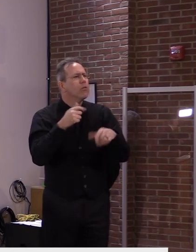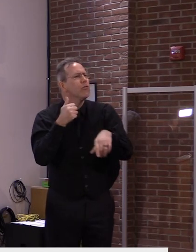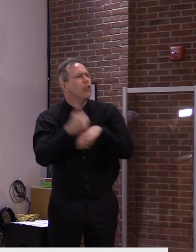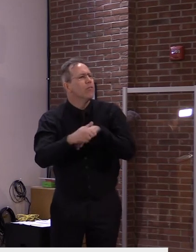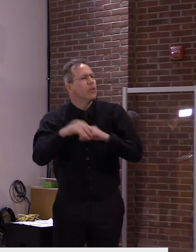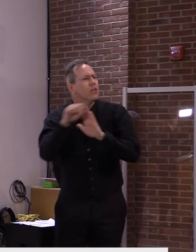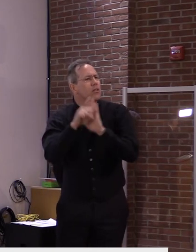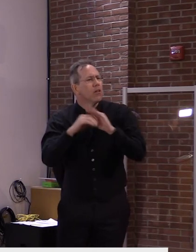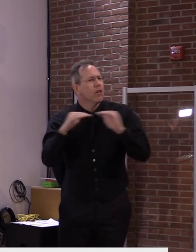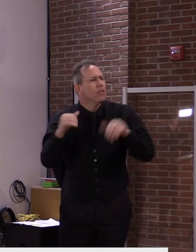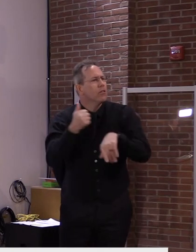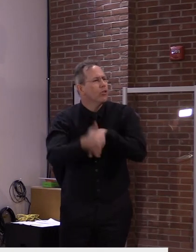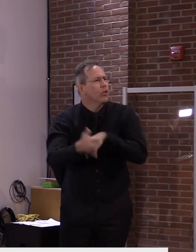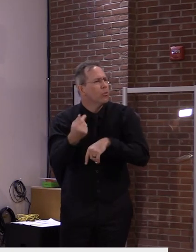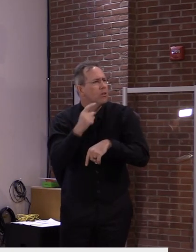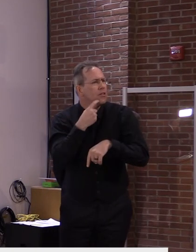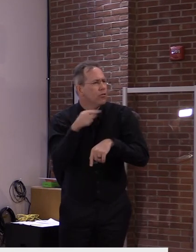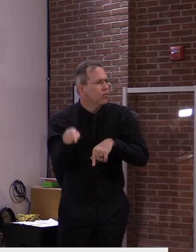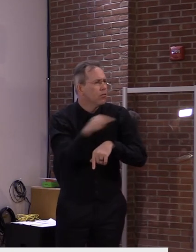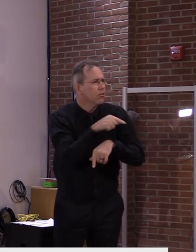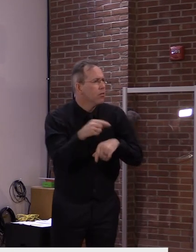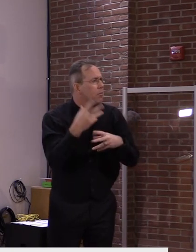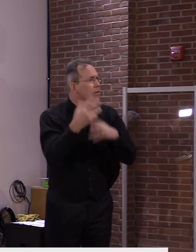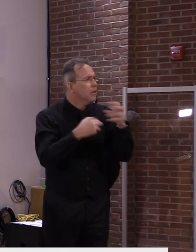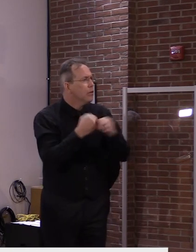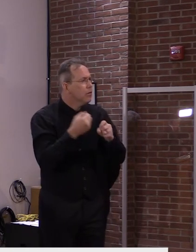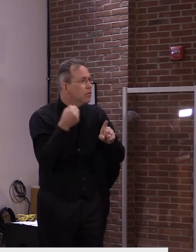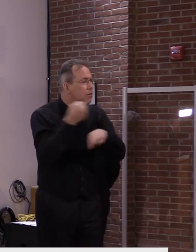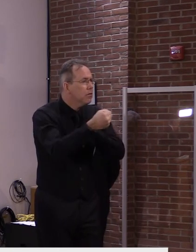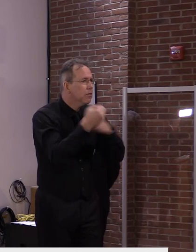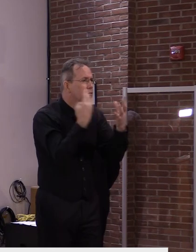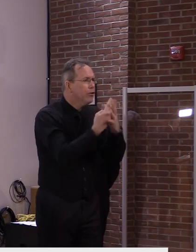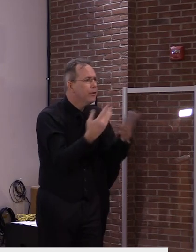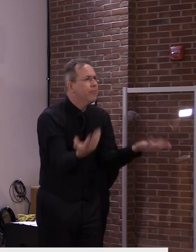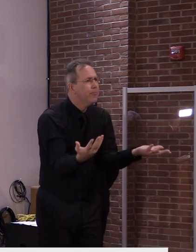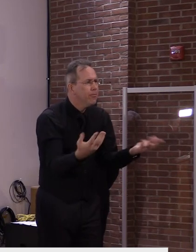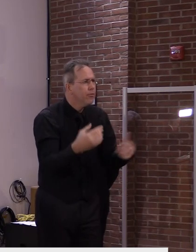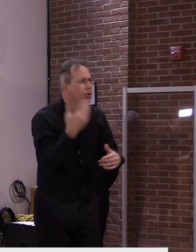years. So I think it's good news.